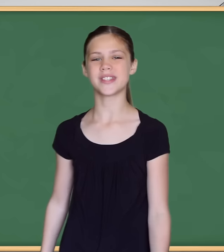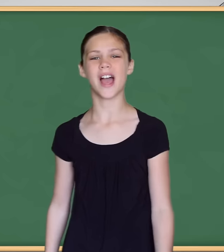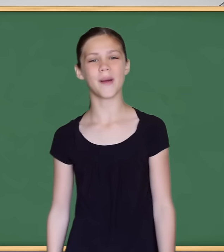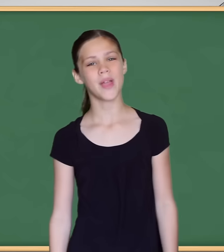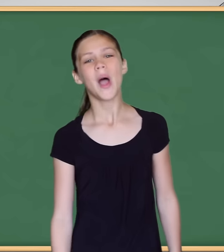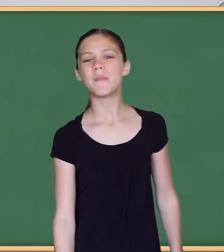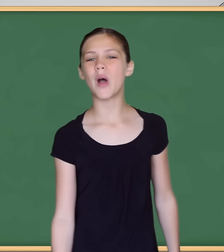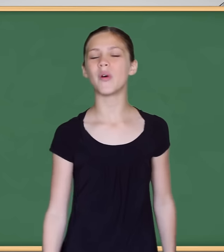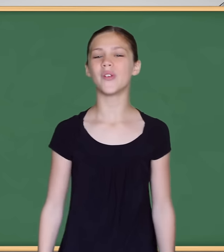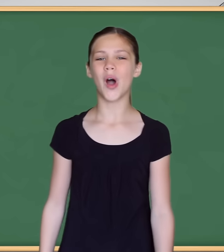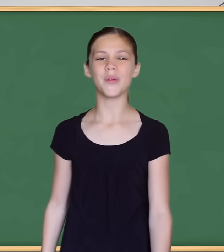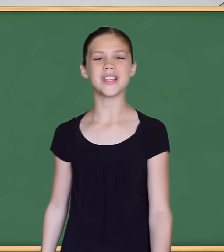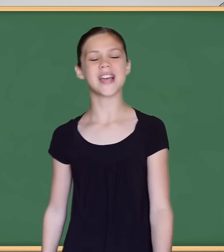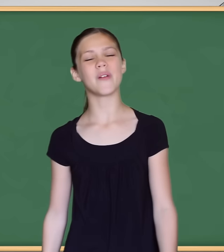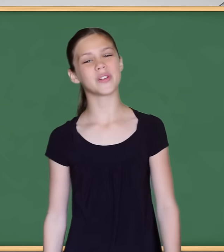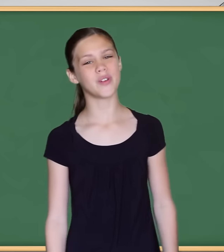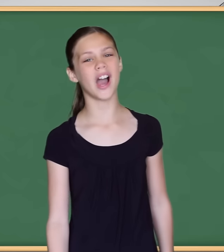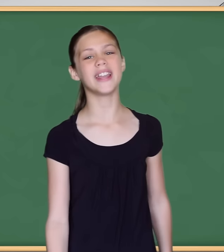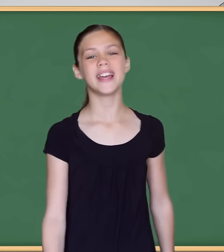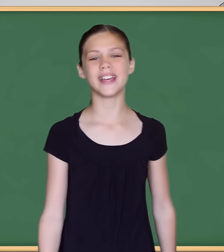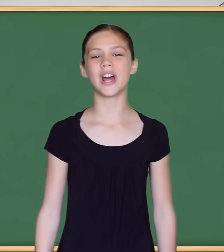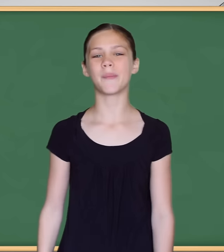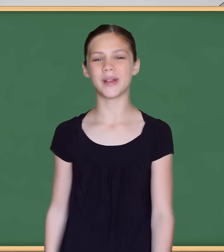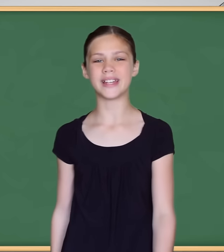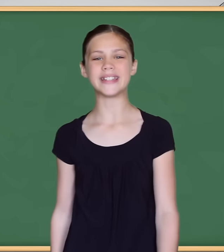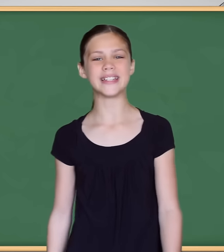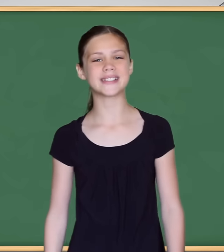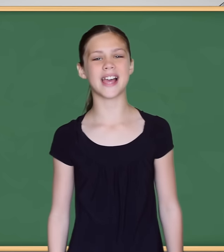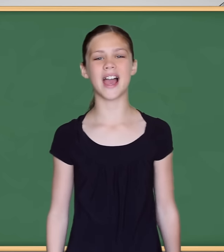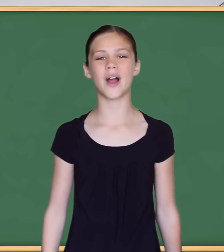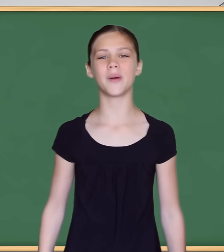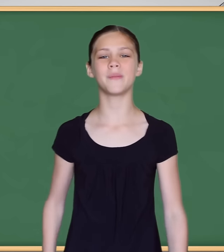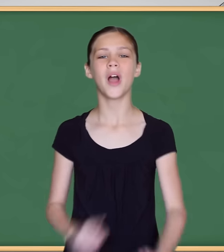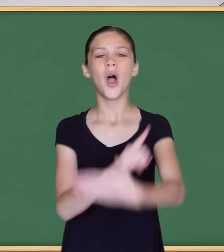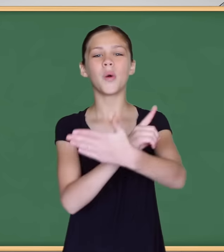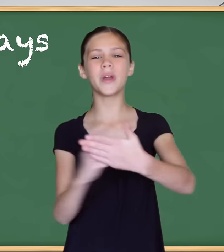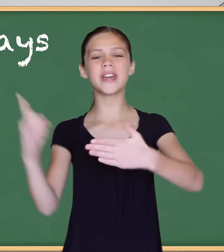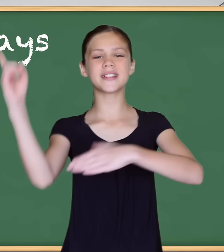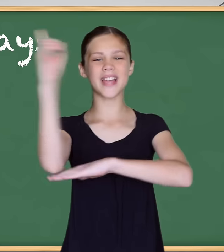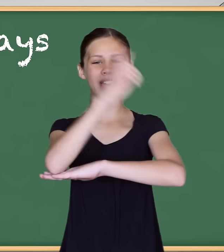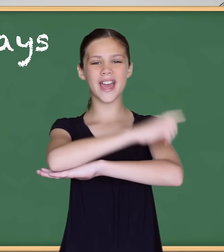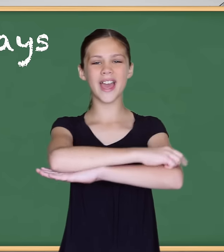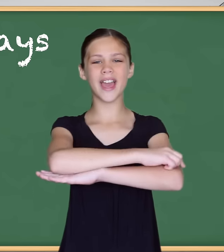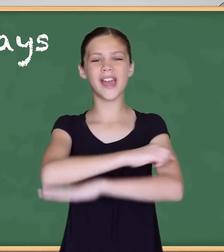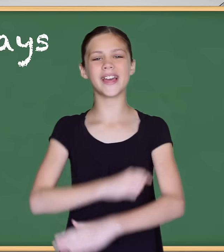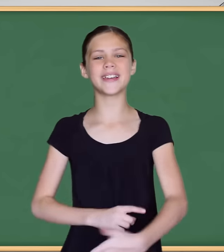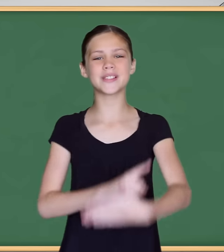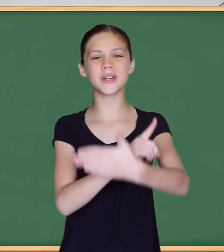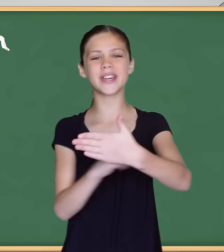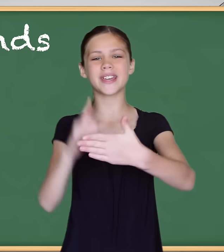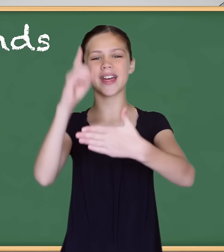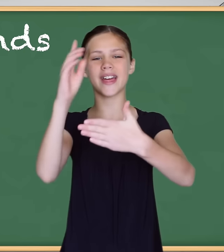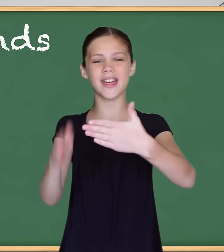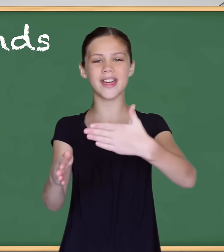down. But we're always having fun in our pretty town. Weekdays, weekends,